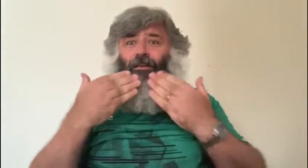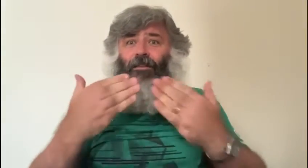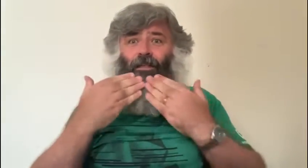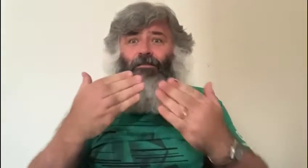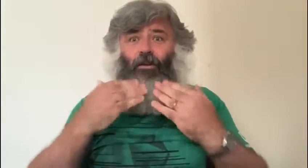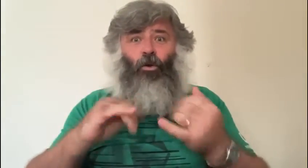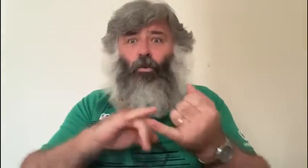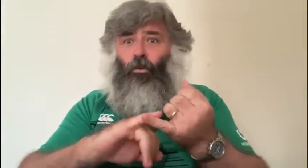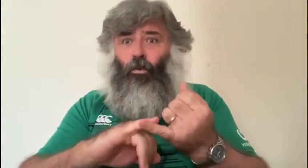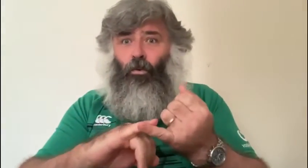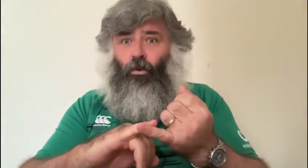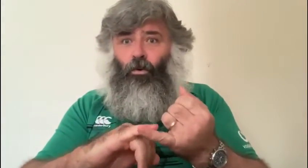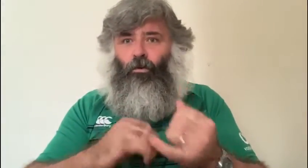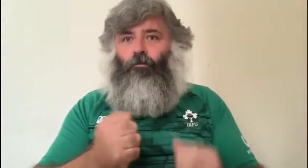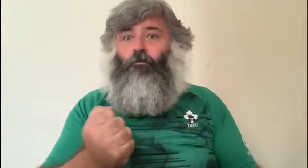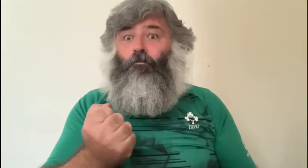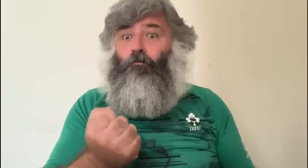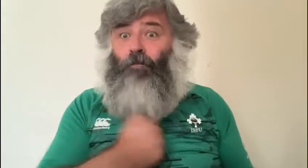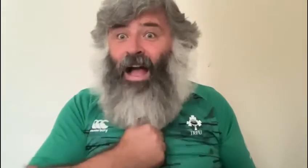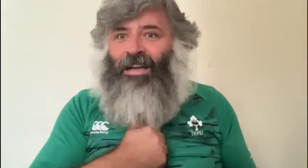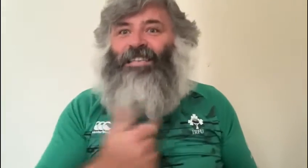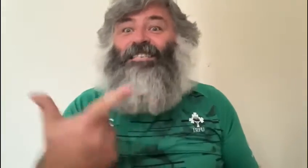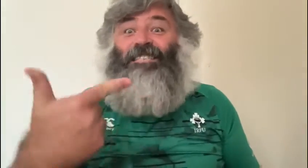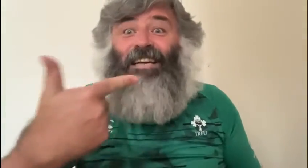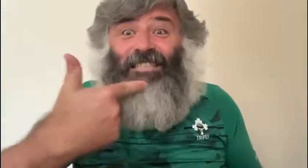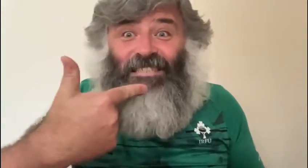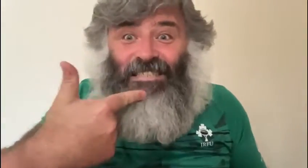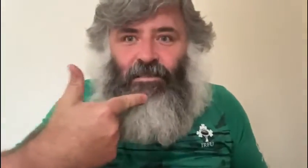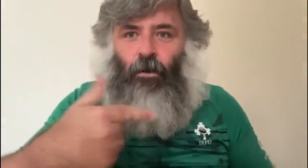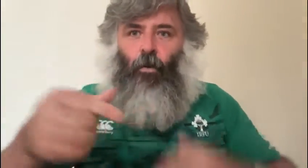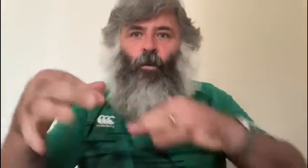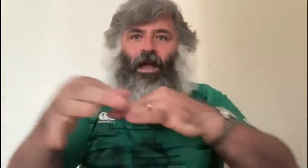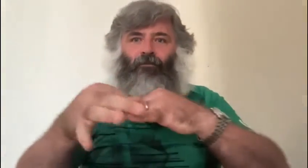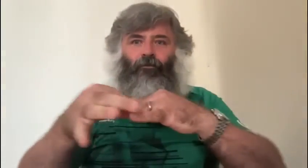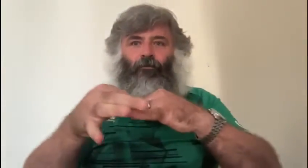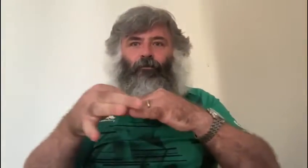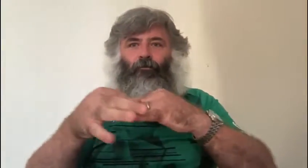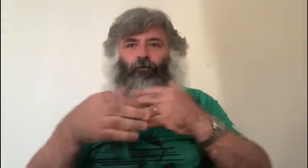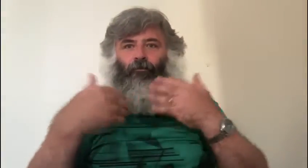Really, thank you. Who? My second wife.